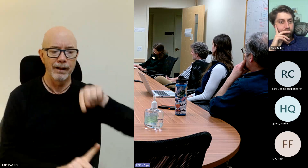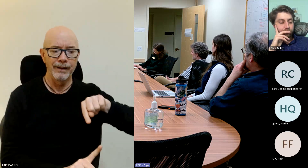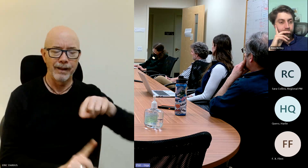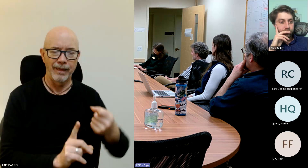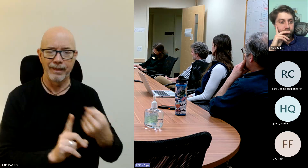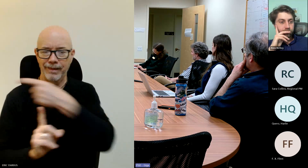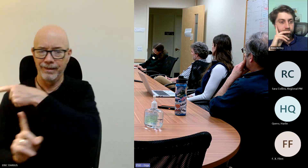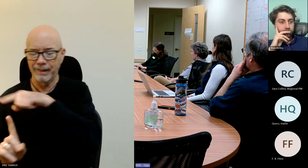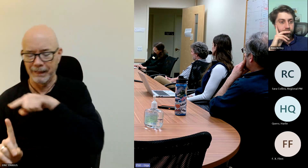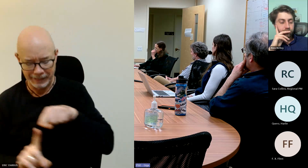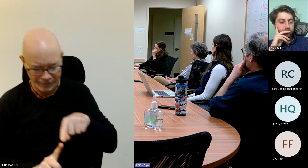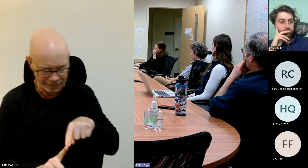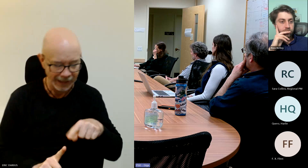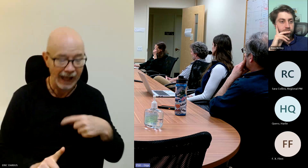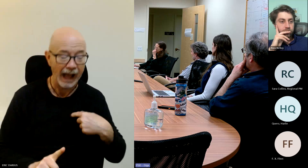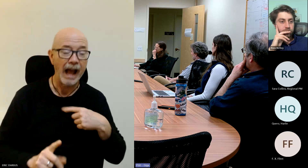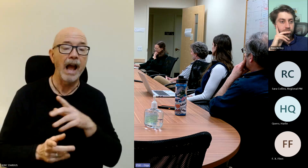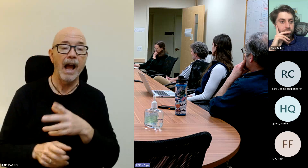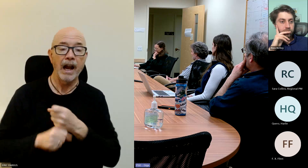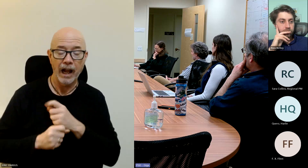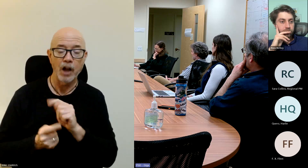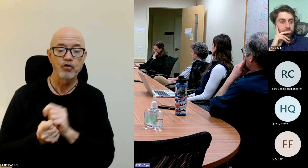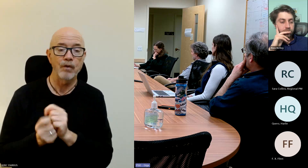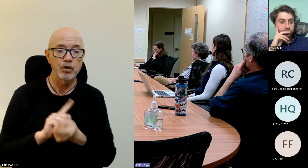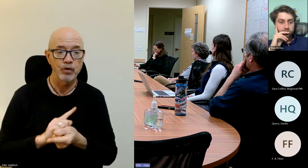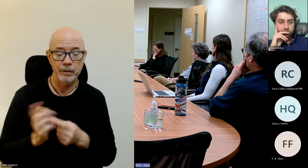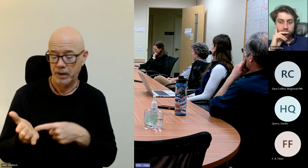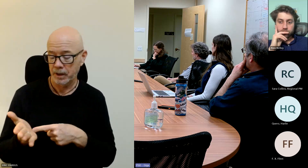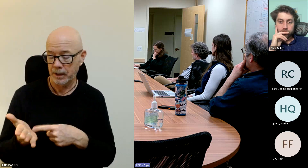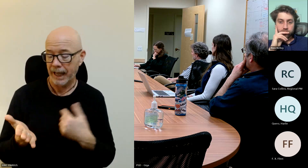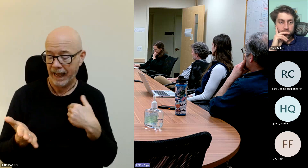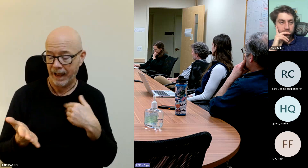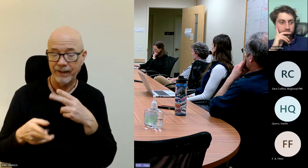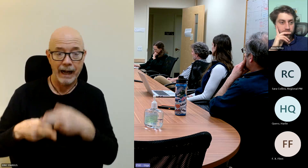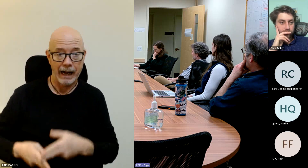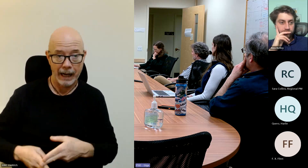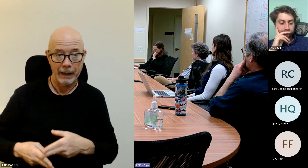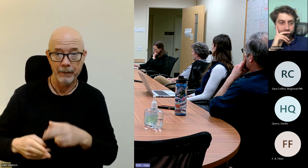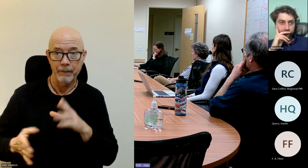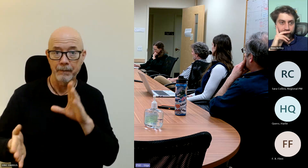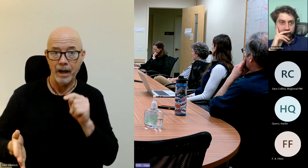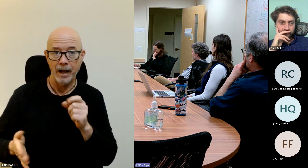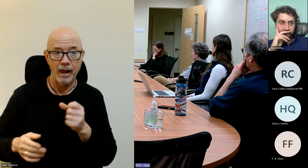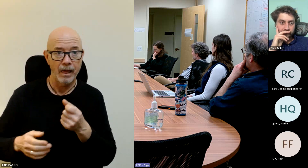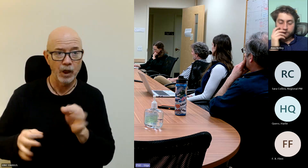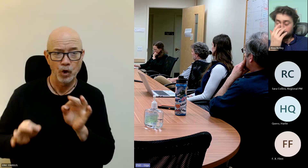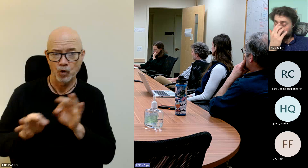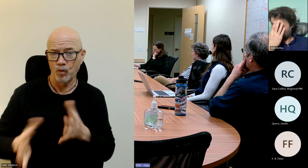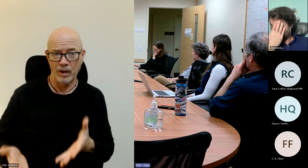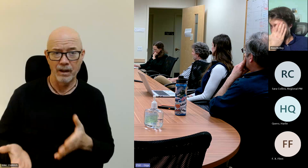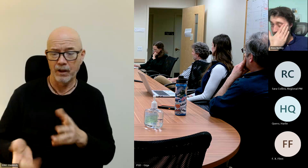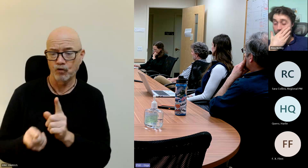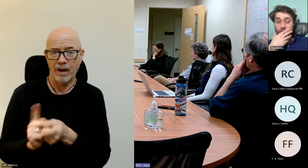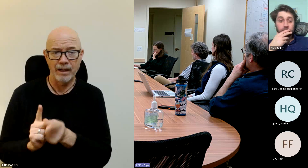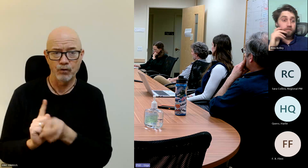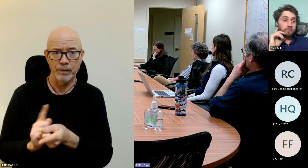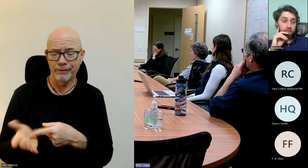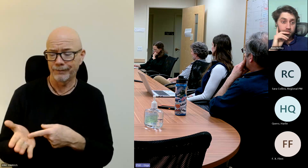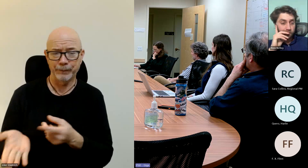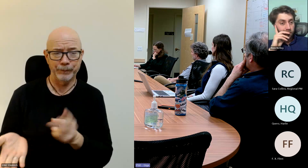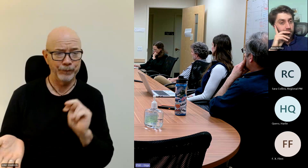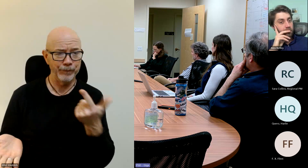I received, even though it did have names in it, is useless. The accuracy of the transcription is useless. I